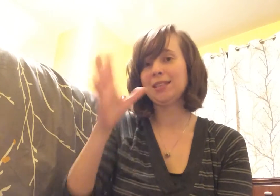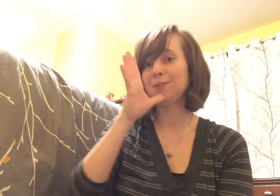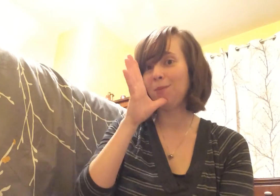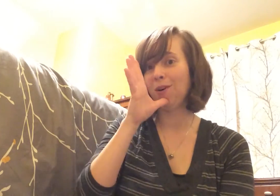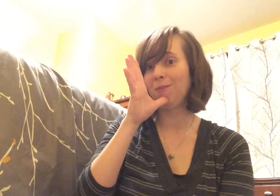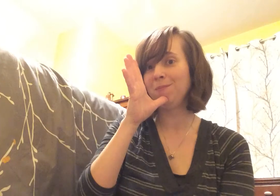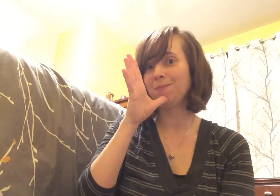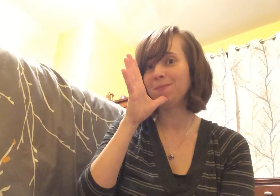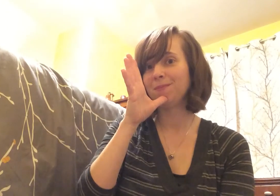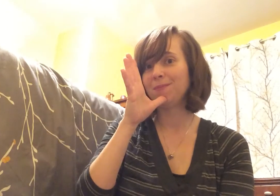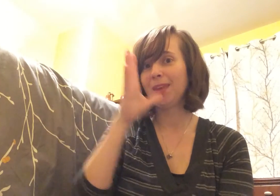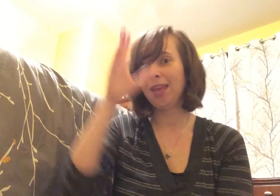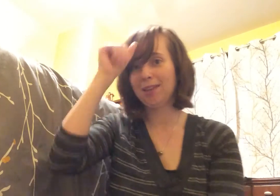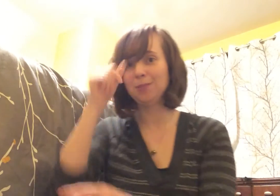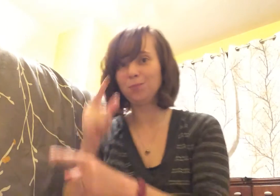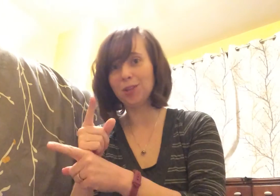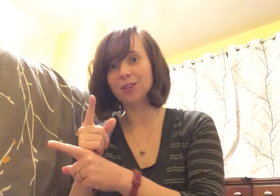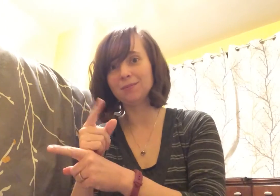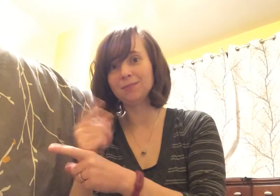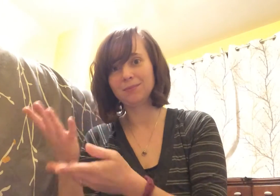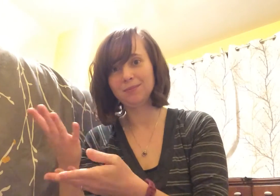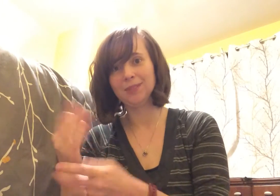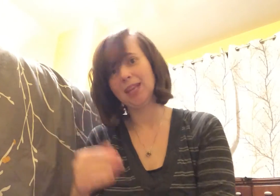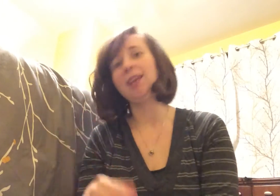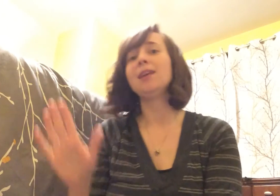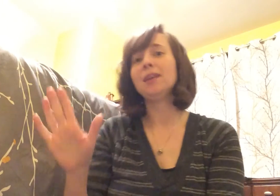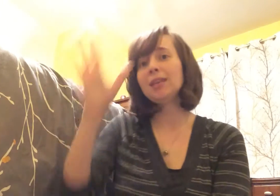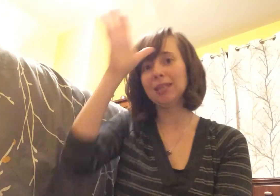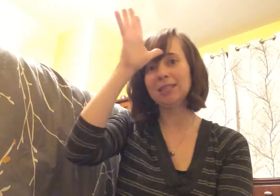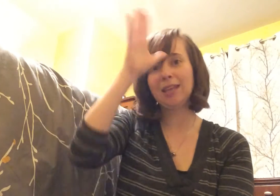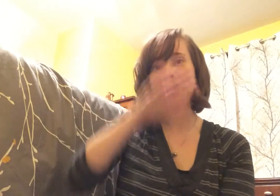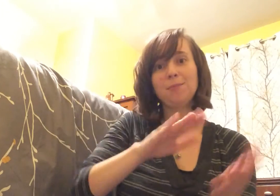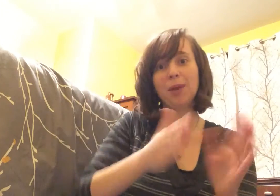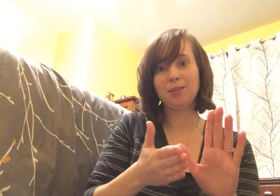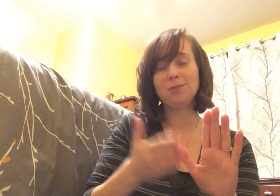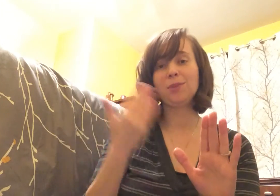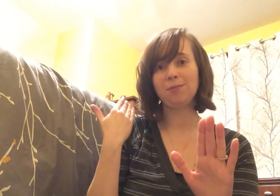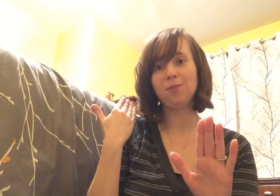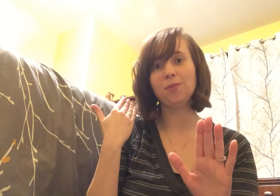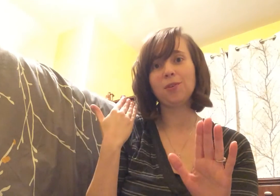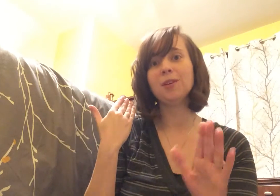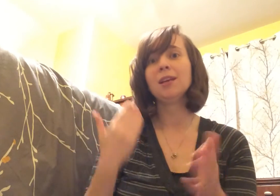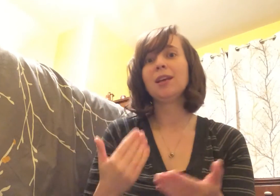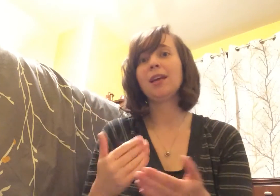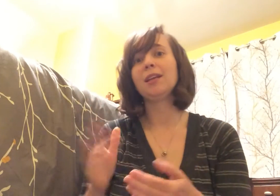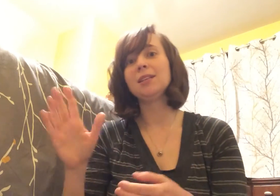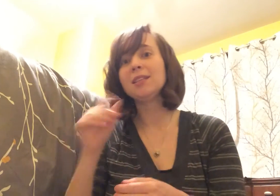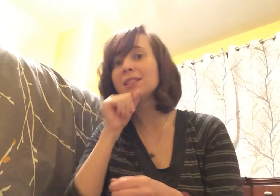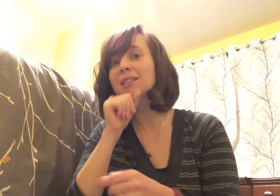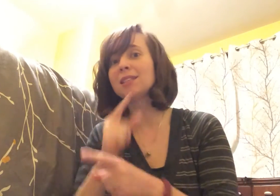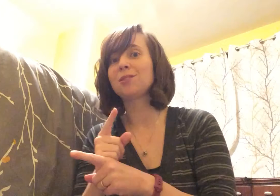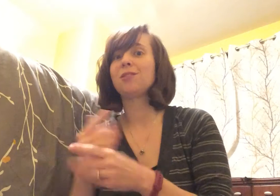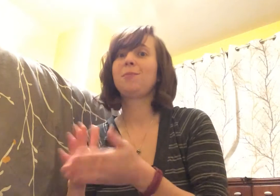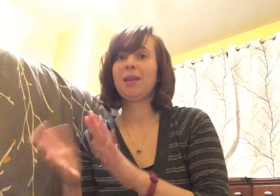his mom and his brother. Okay, his dad passed away before, and his sister passed